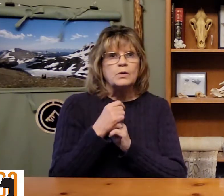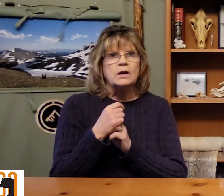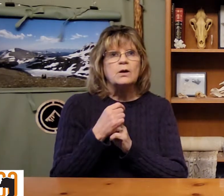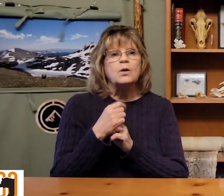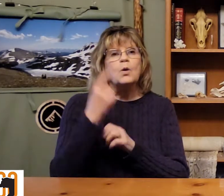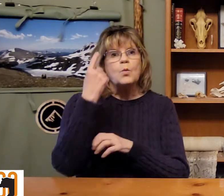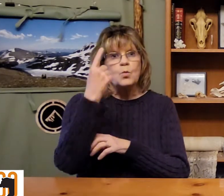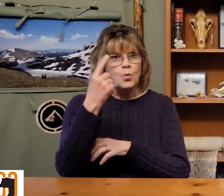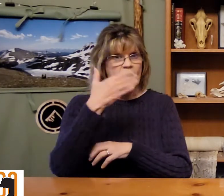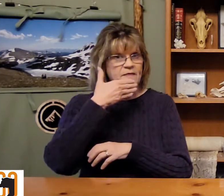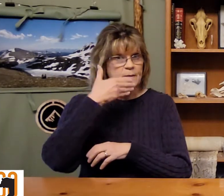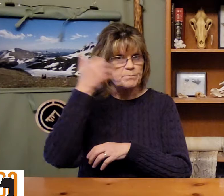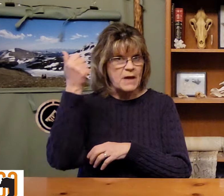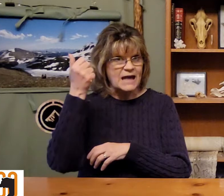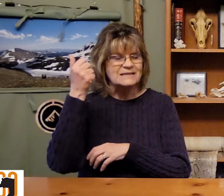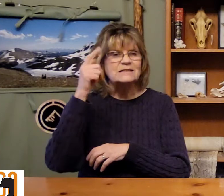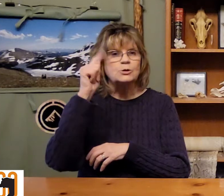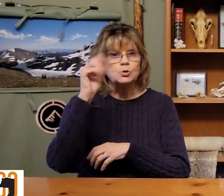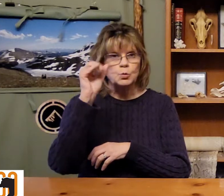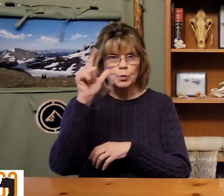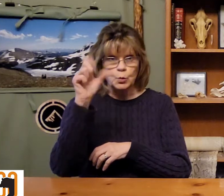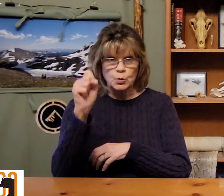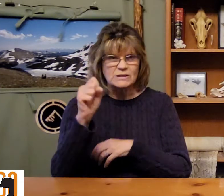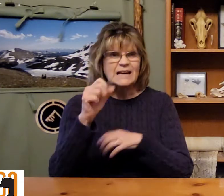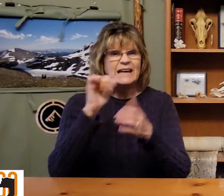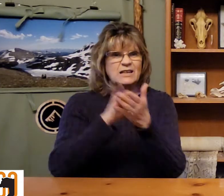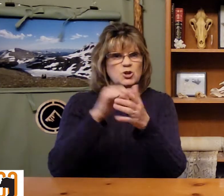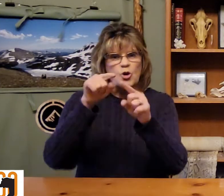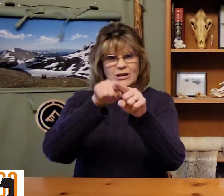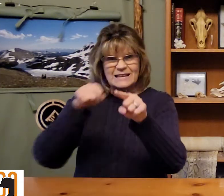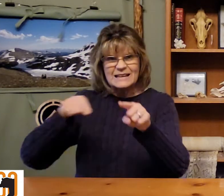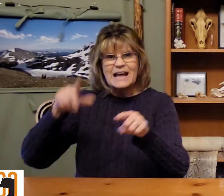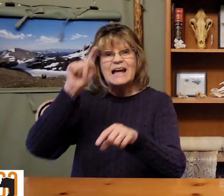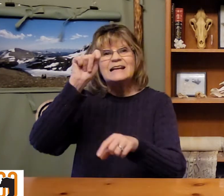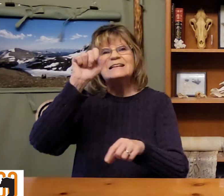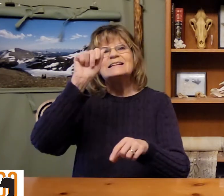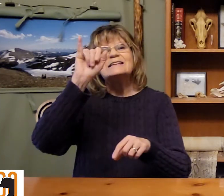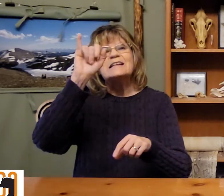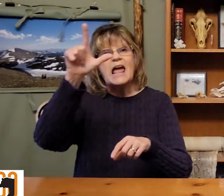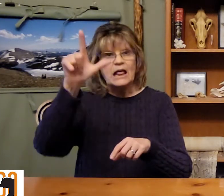One of her best tools is this tail here.